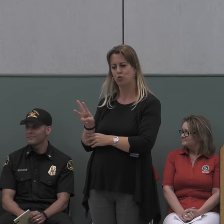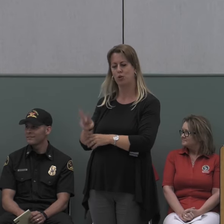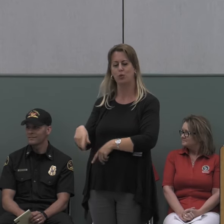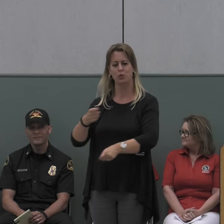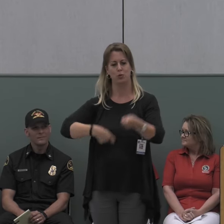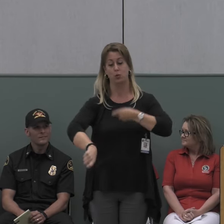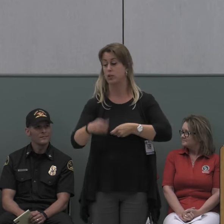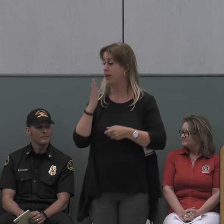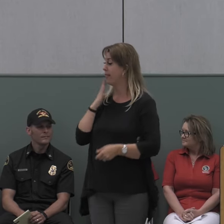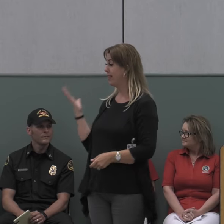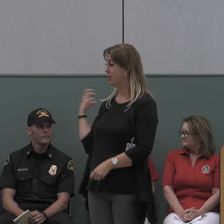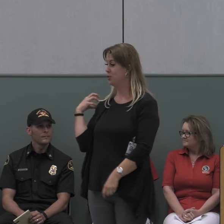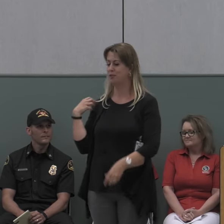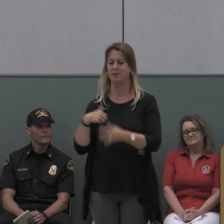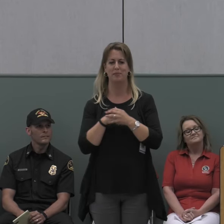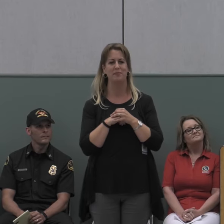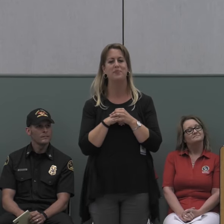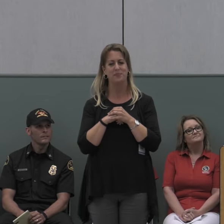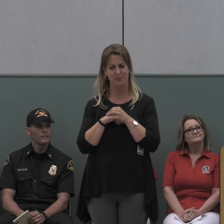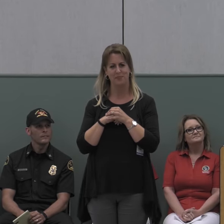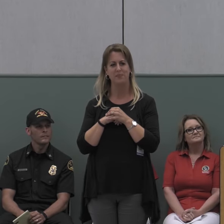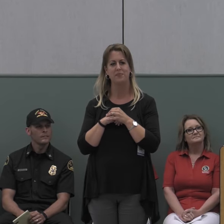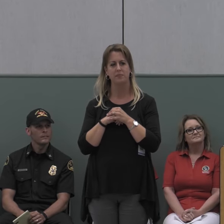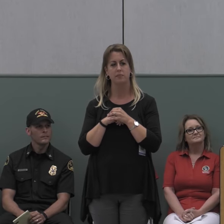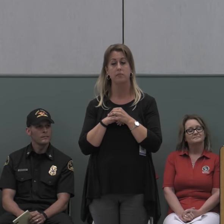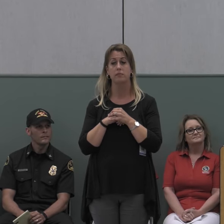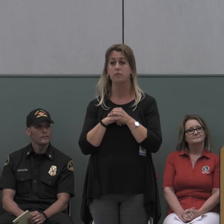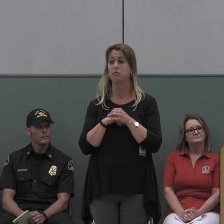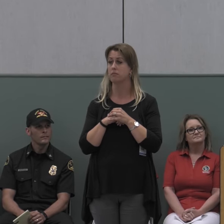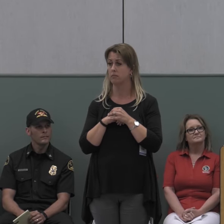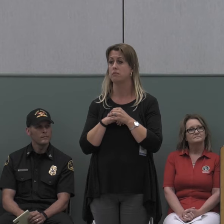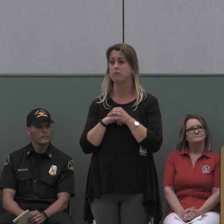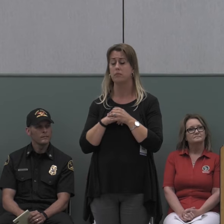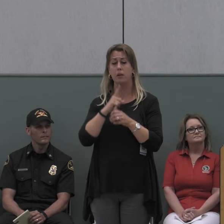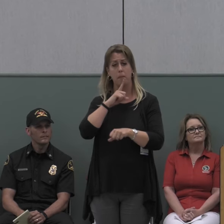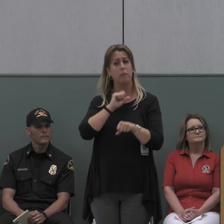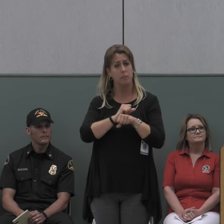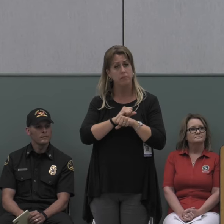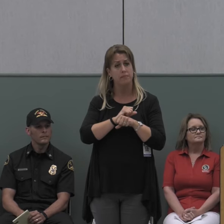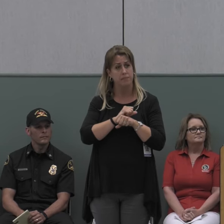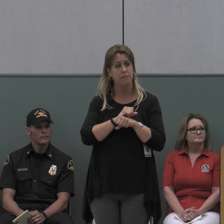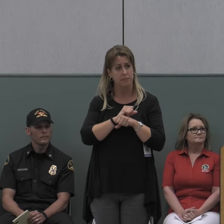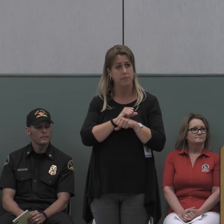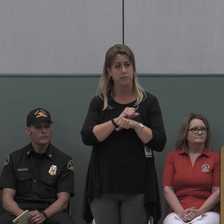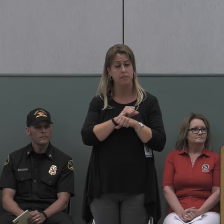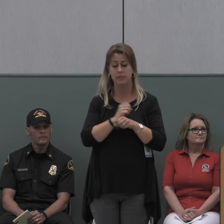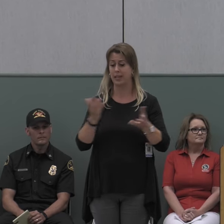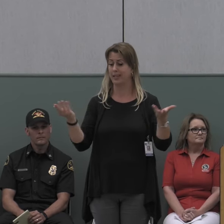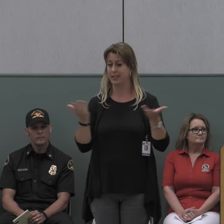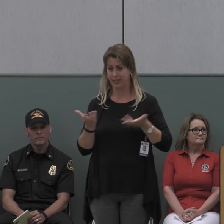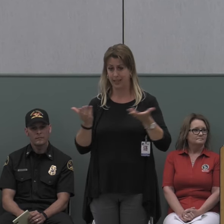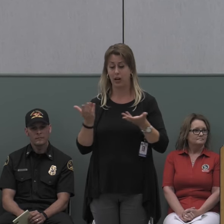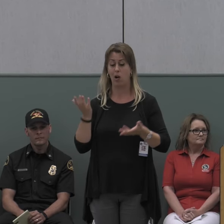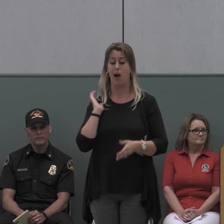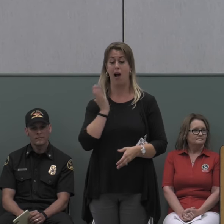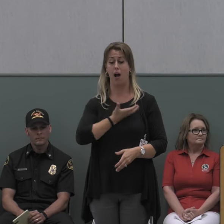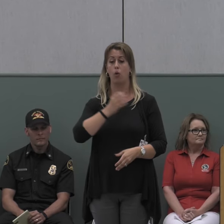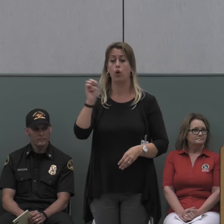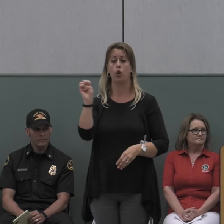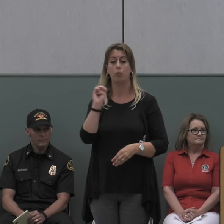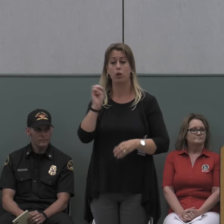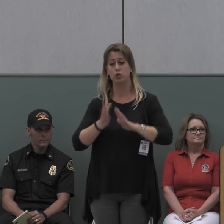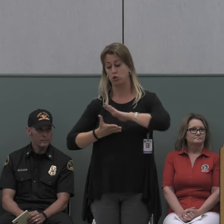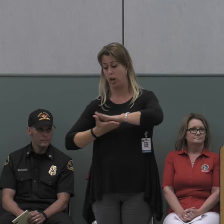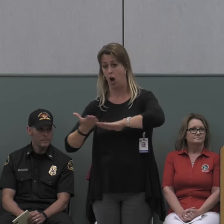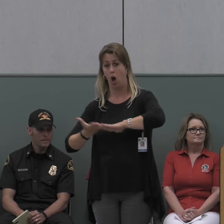All right. Thank you, Chief. Anyways, but be assured, in the county seat where our Emergency Operations Center, there are people who are